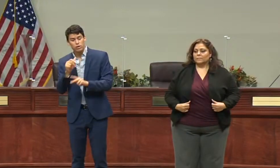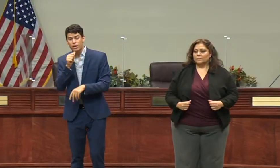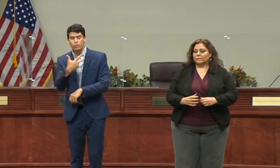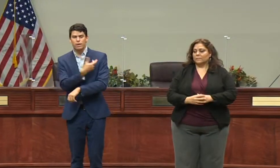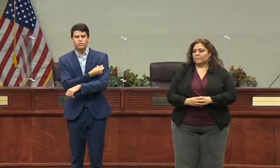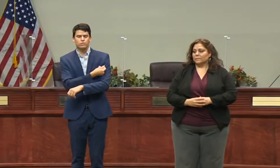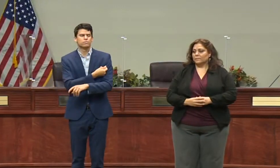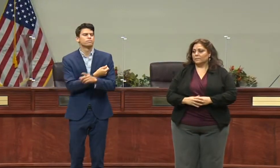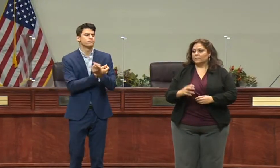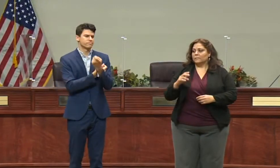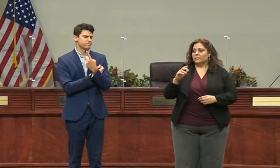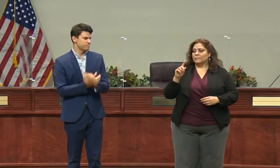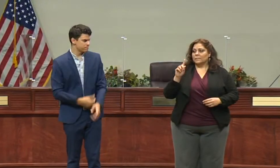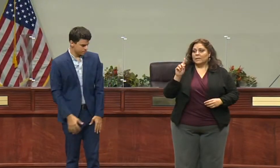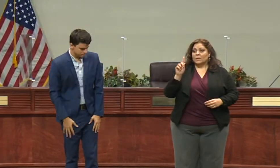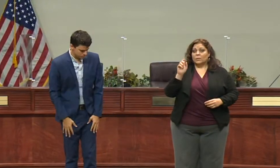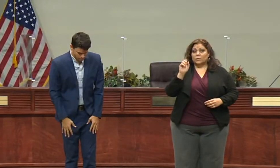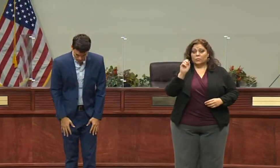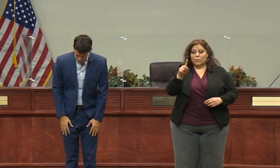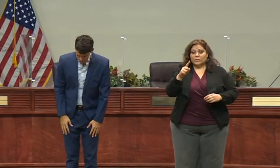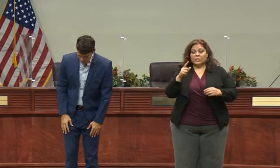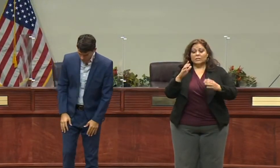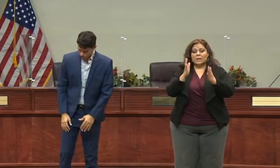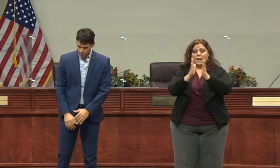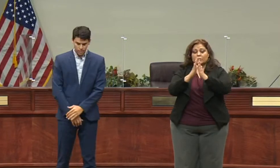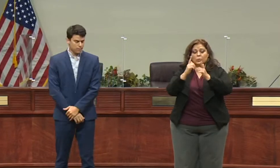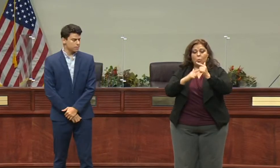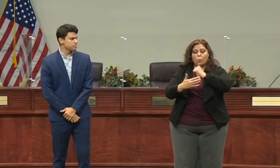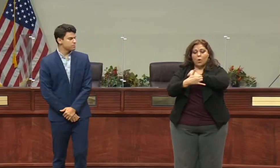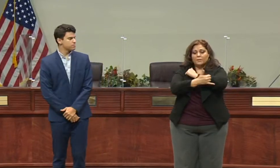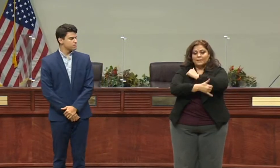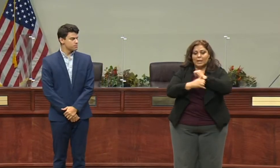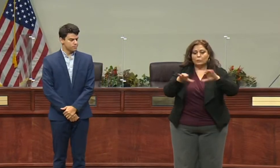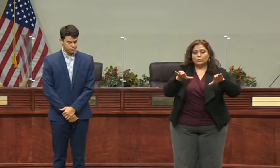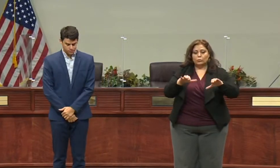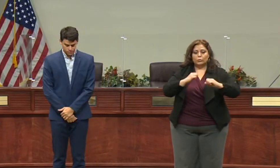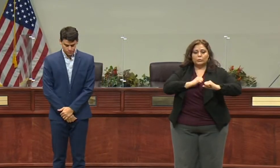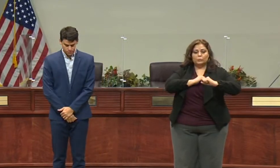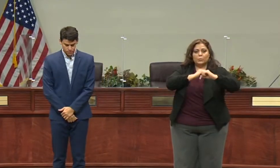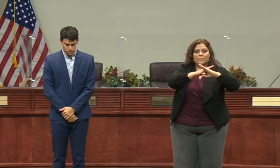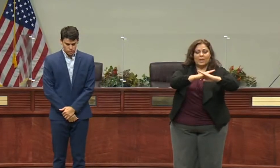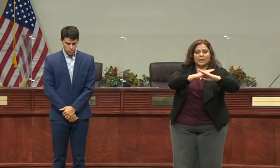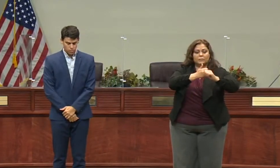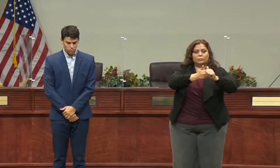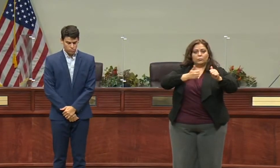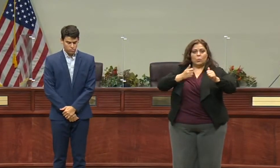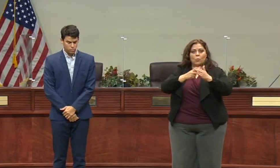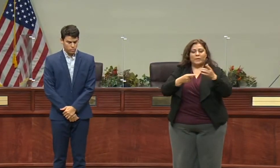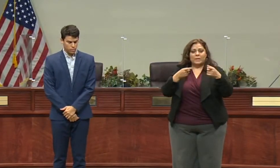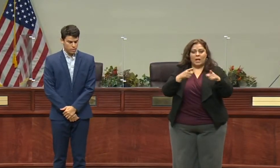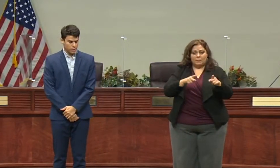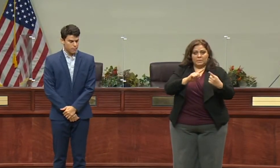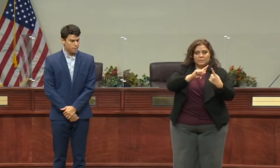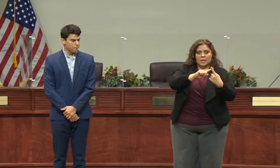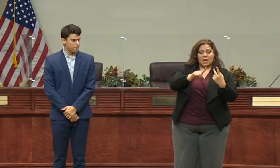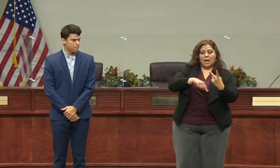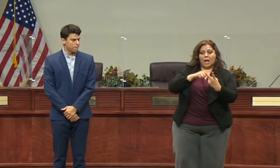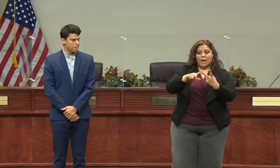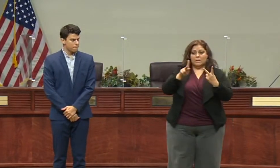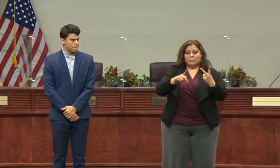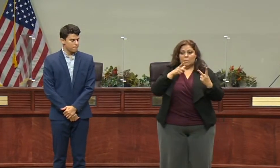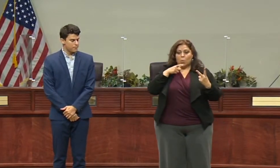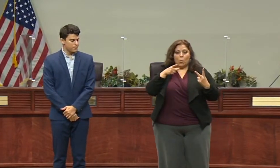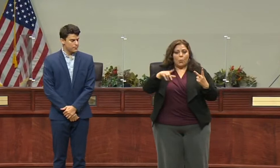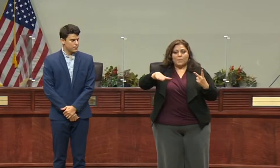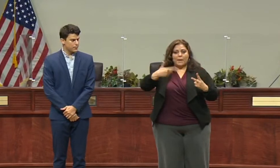in Spanish was, what is the county doing to prevent what's happening, and what can be done with the people who have